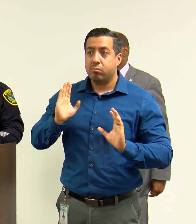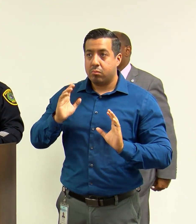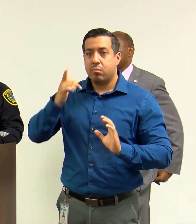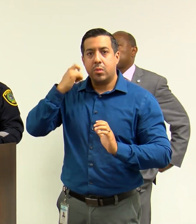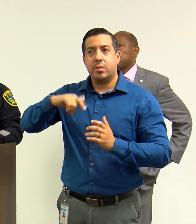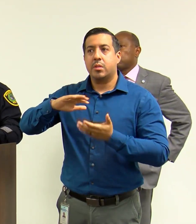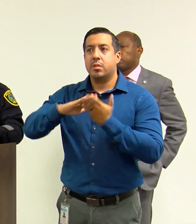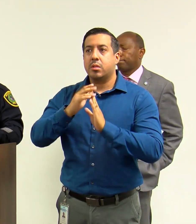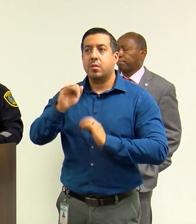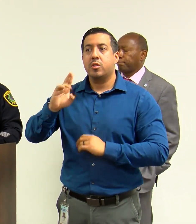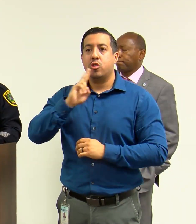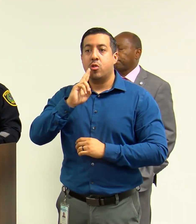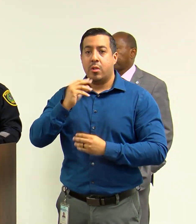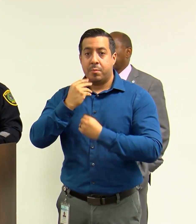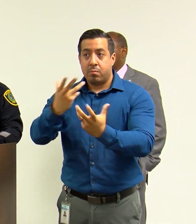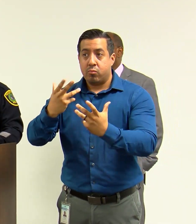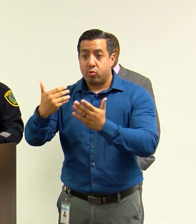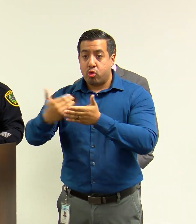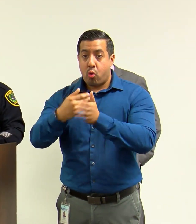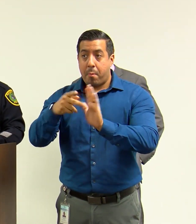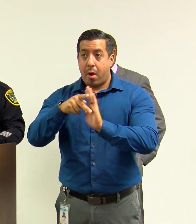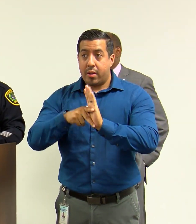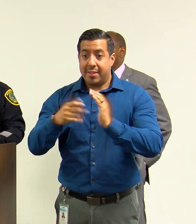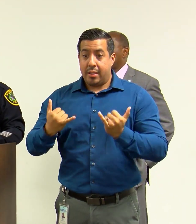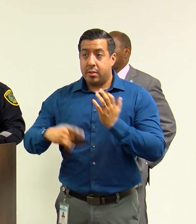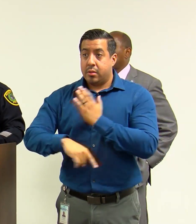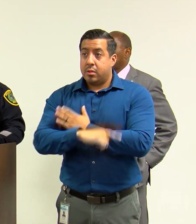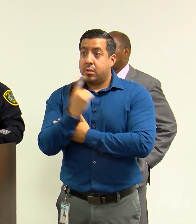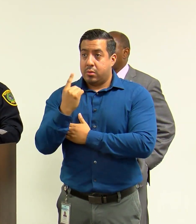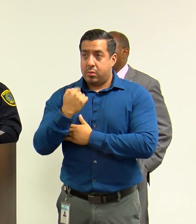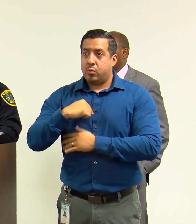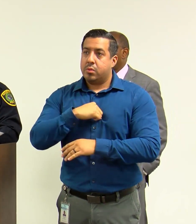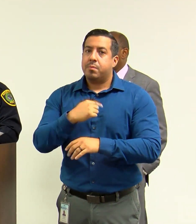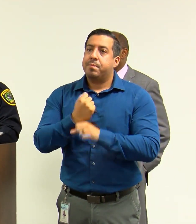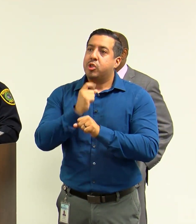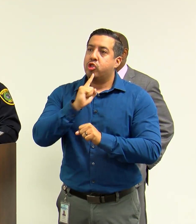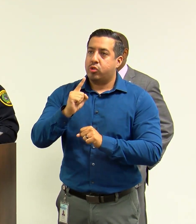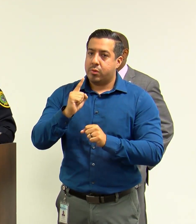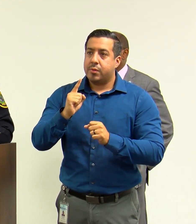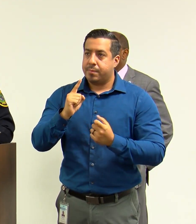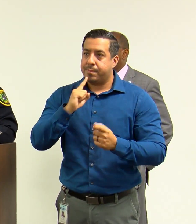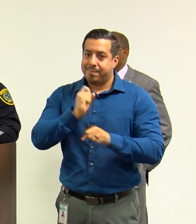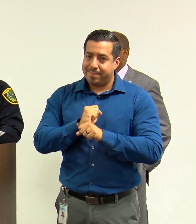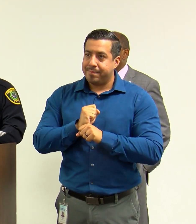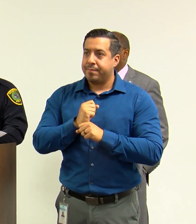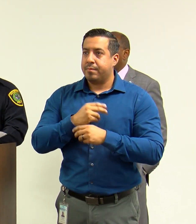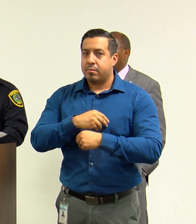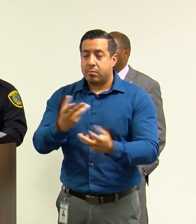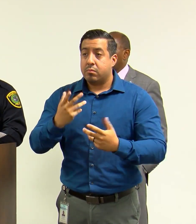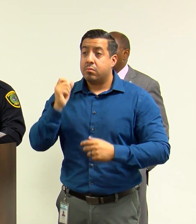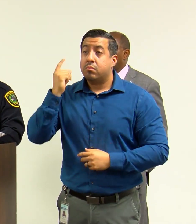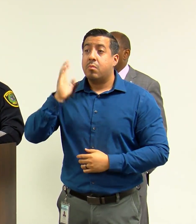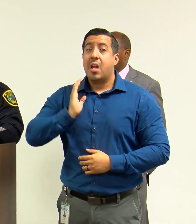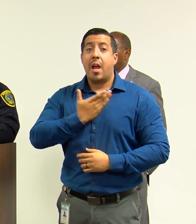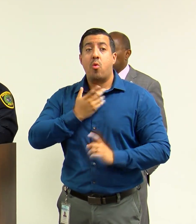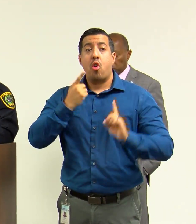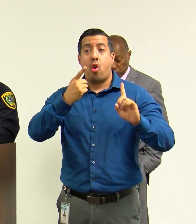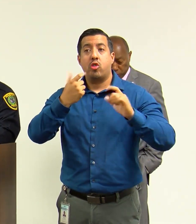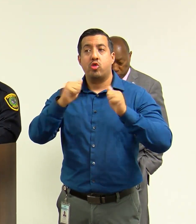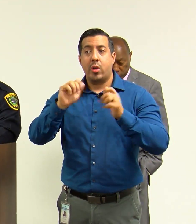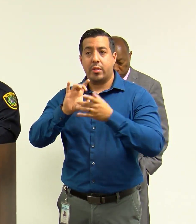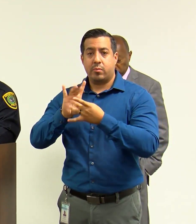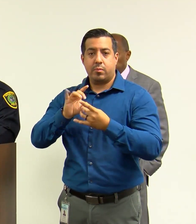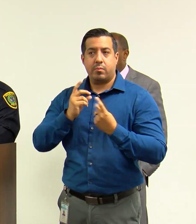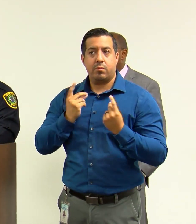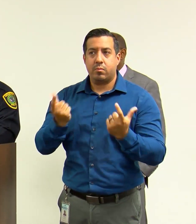Houston and told them the new policy, and we're here today to make sure that we carry out that. Our goal is to release the videos as quickly as we